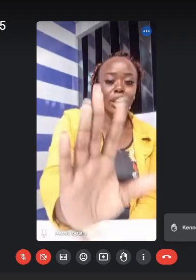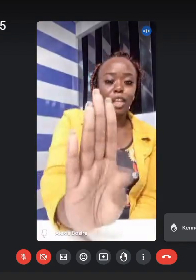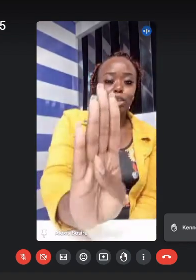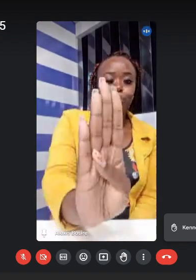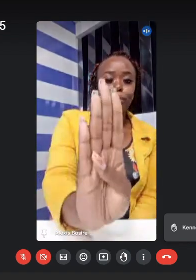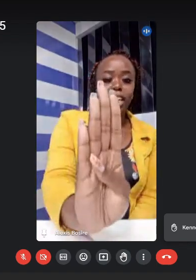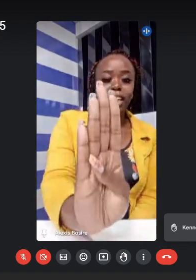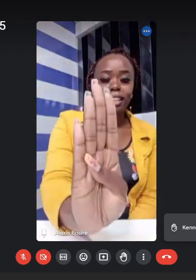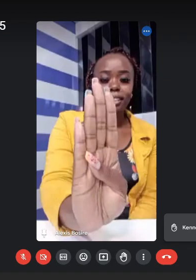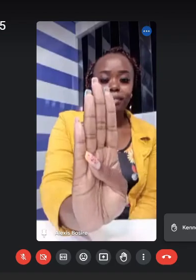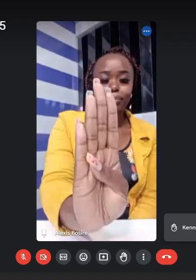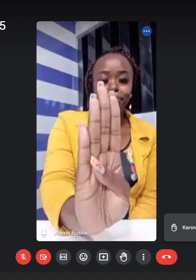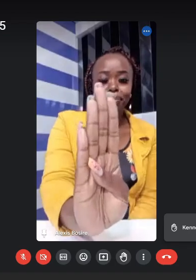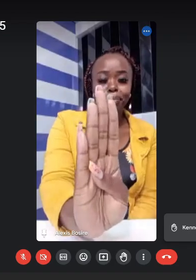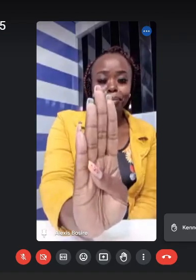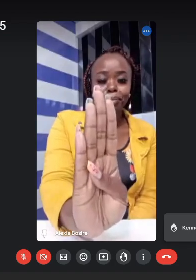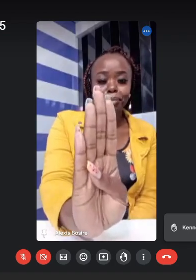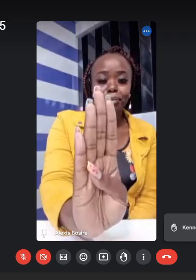then B,